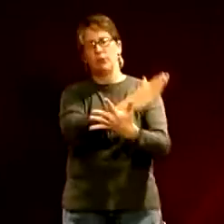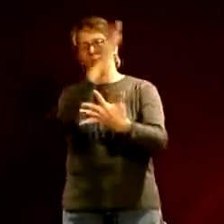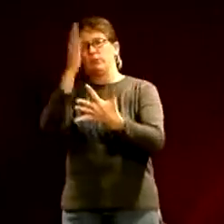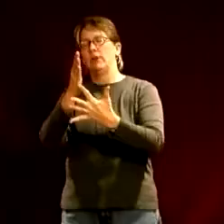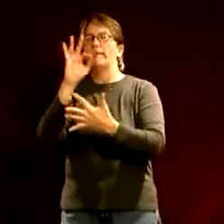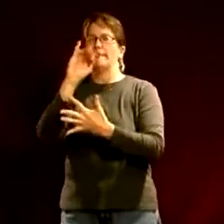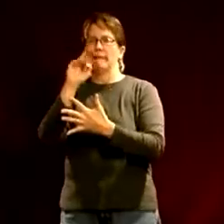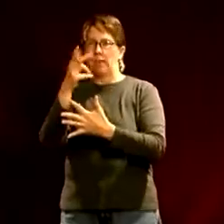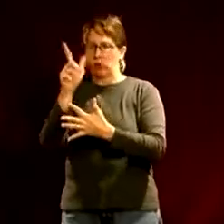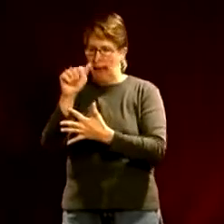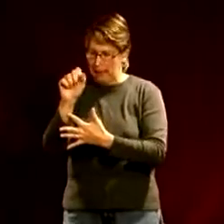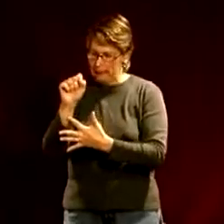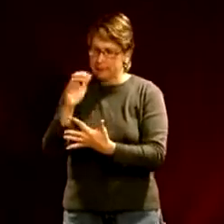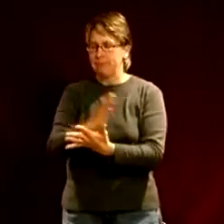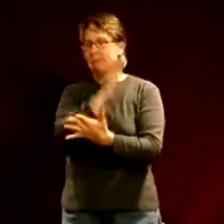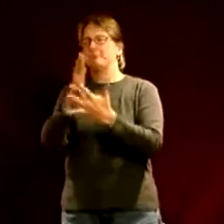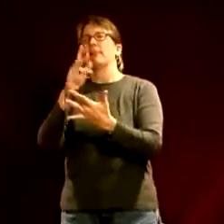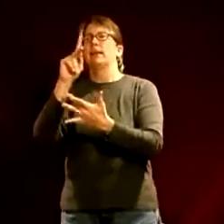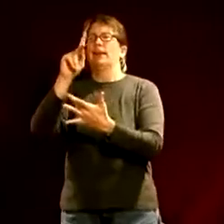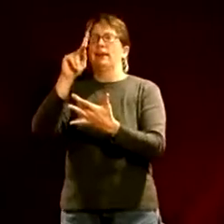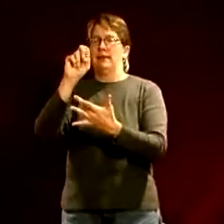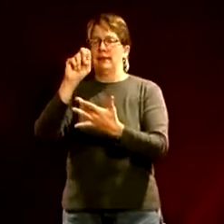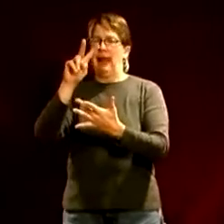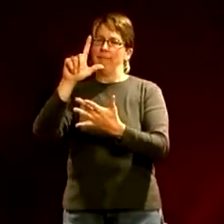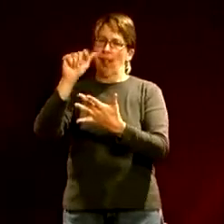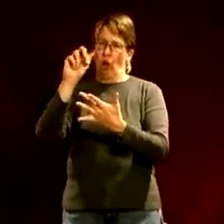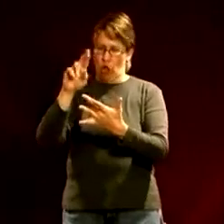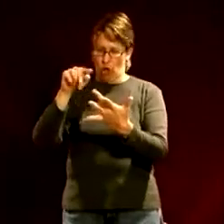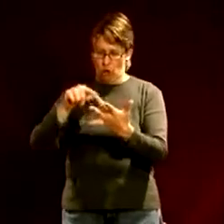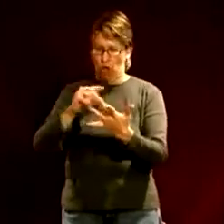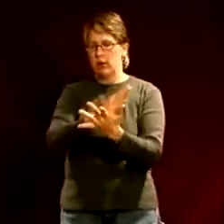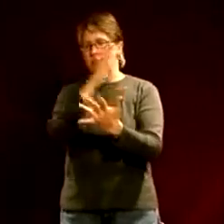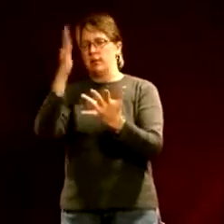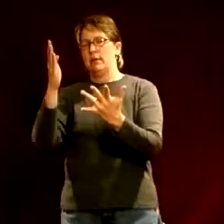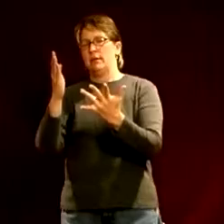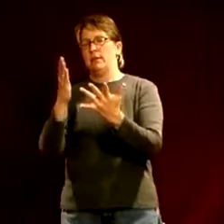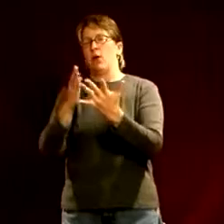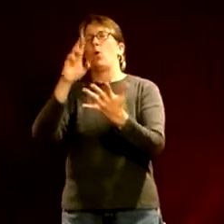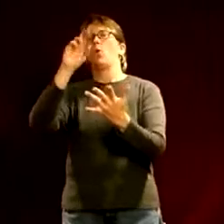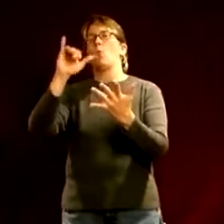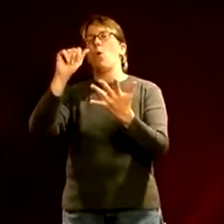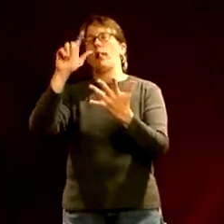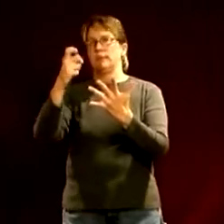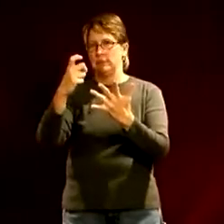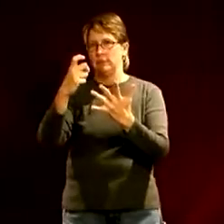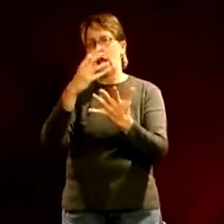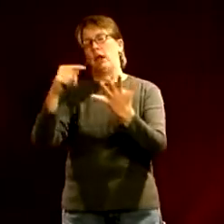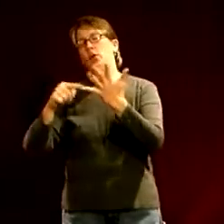canoe. Second of all, we would have a fiberglass. Third, we would have a Kevlar. Fourth